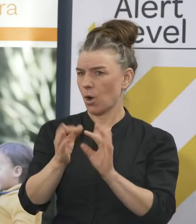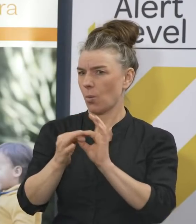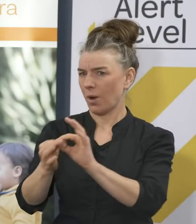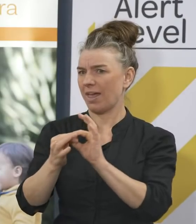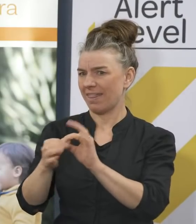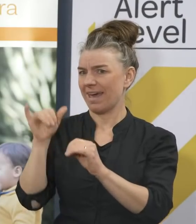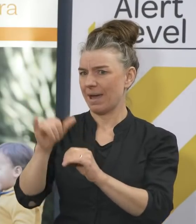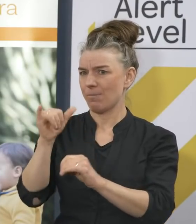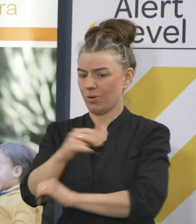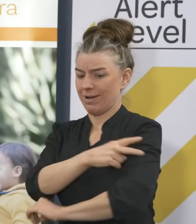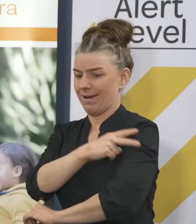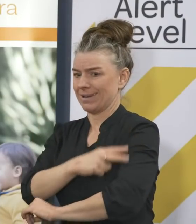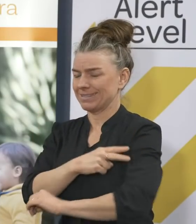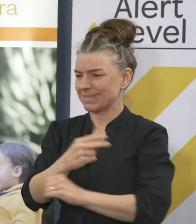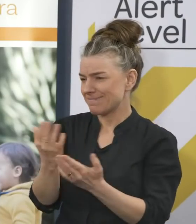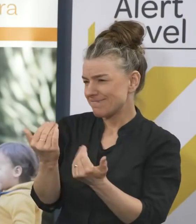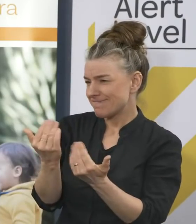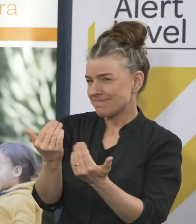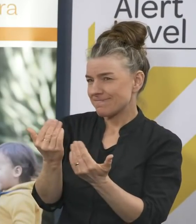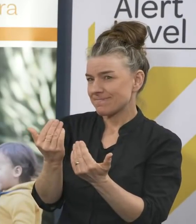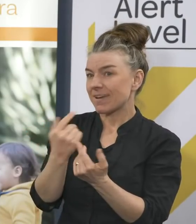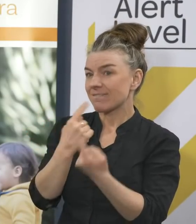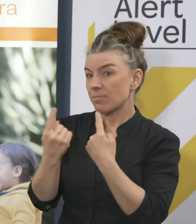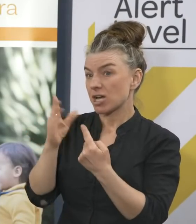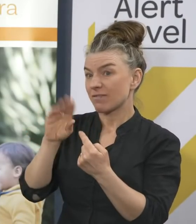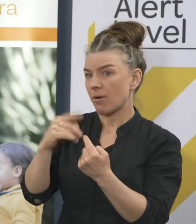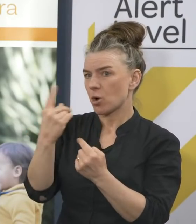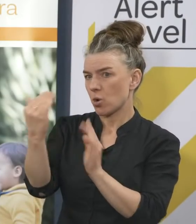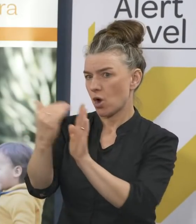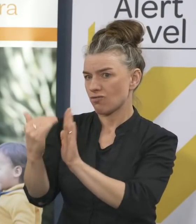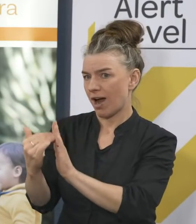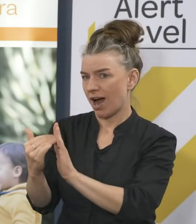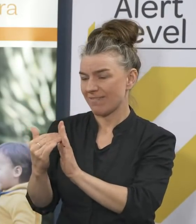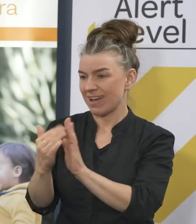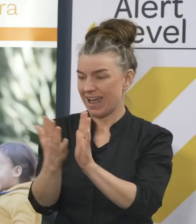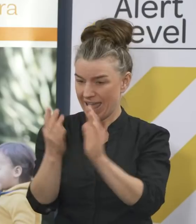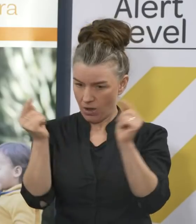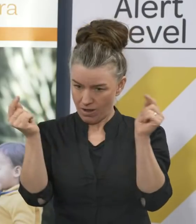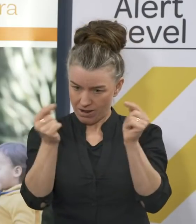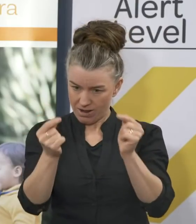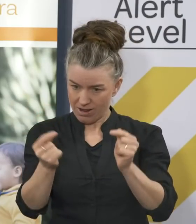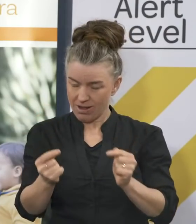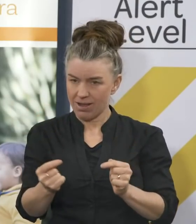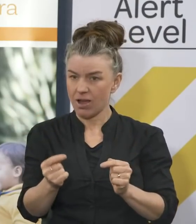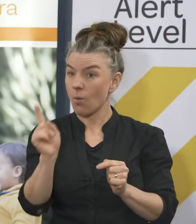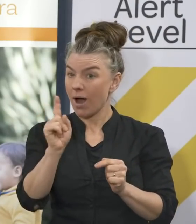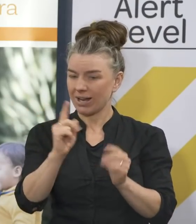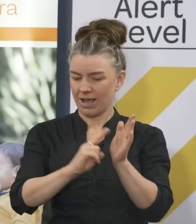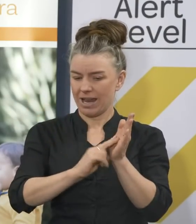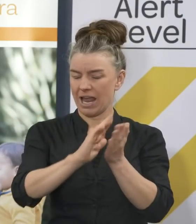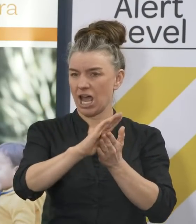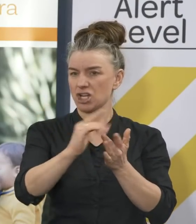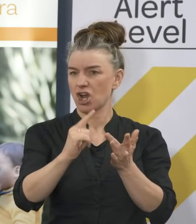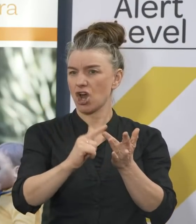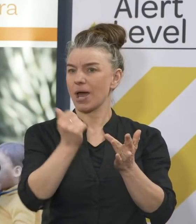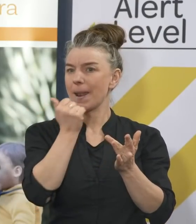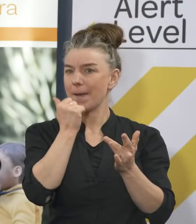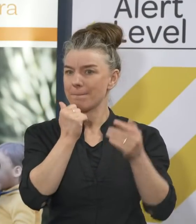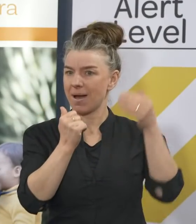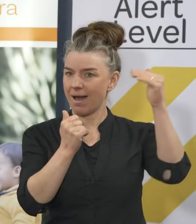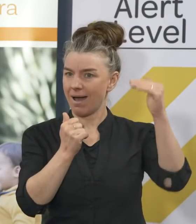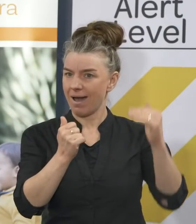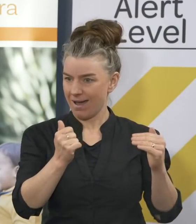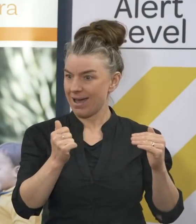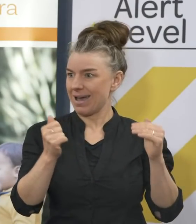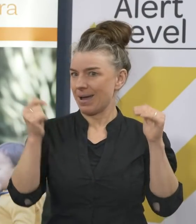information on passenger arrivals and make that linkage with people on the NHI database so that we have that, so